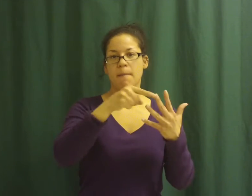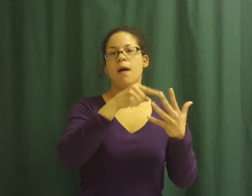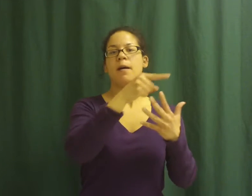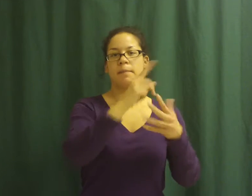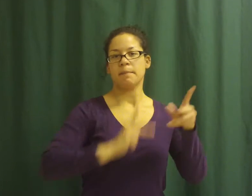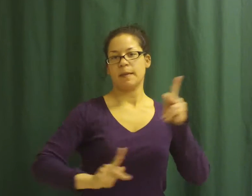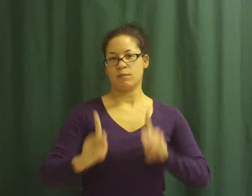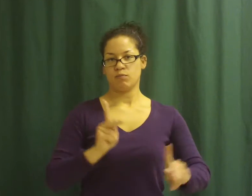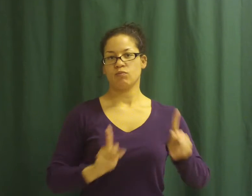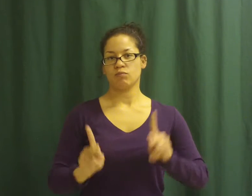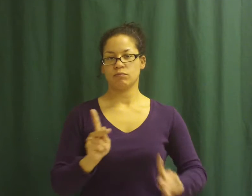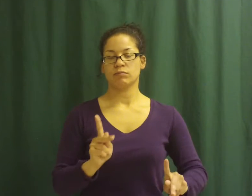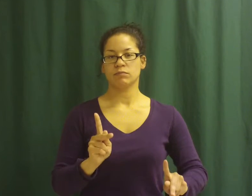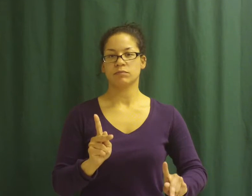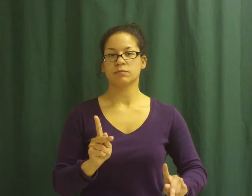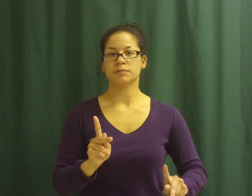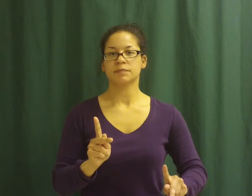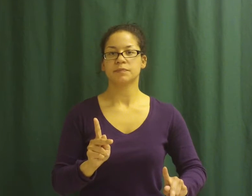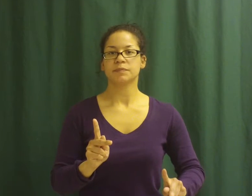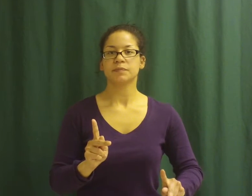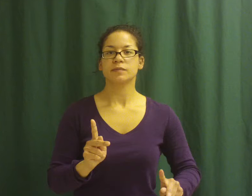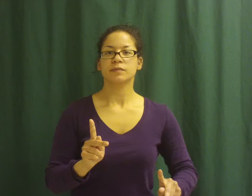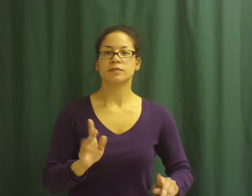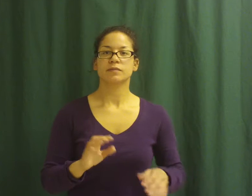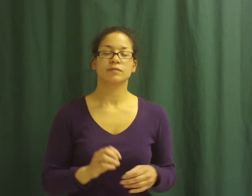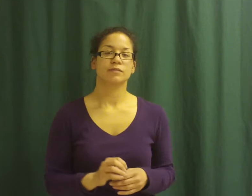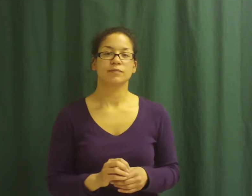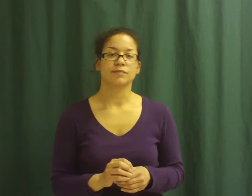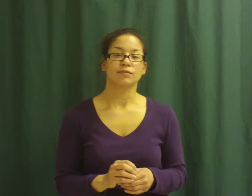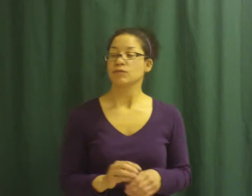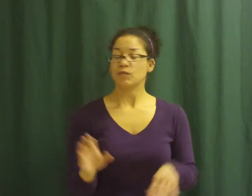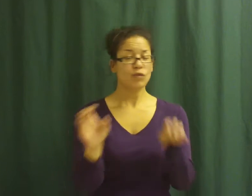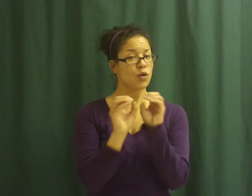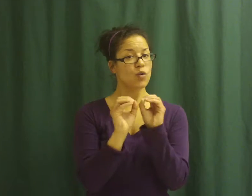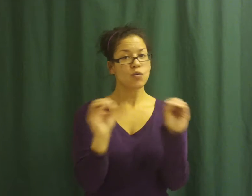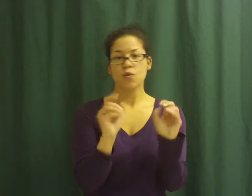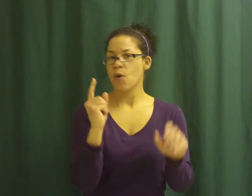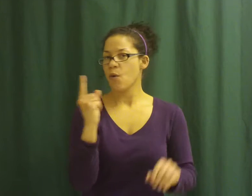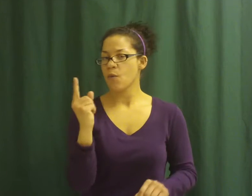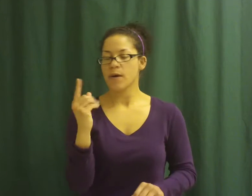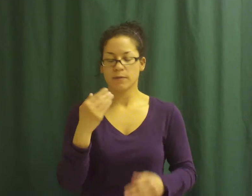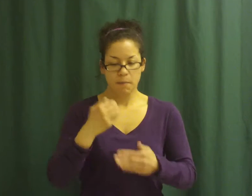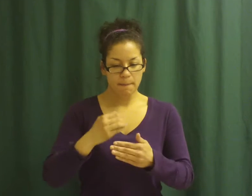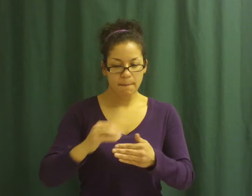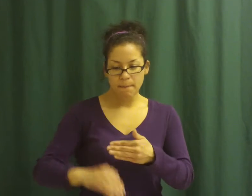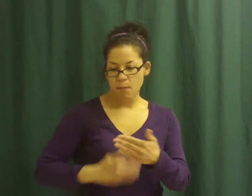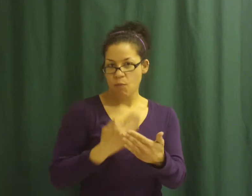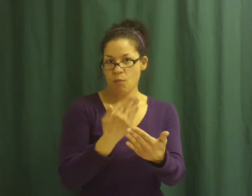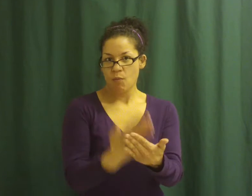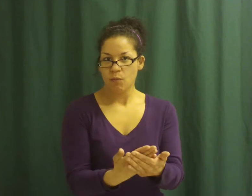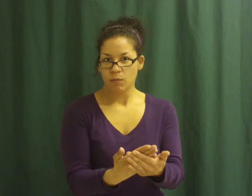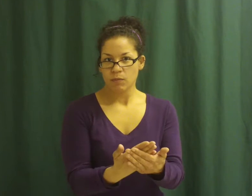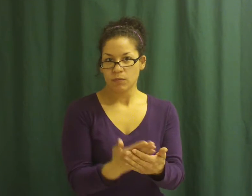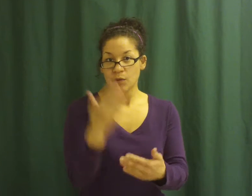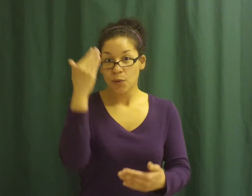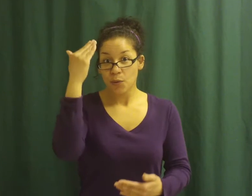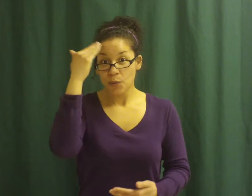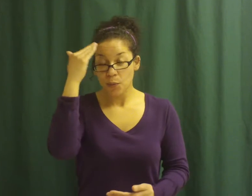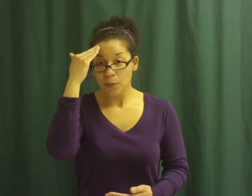behaviors. No one is born knowing right from wrong any more than knowing what a